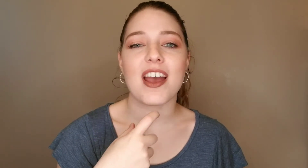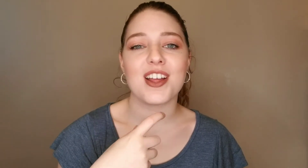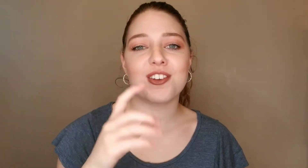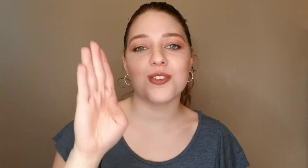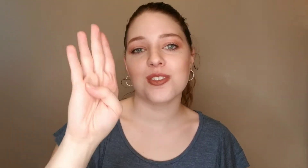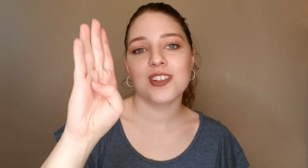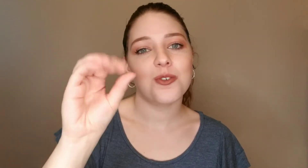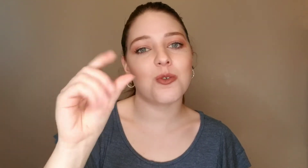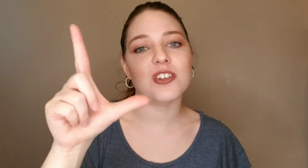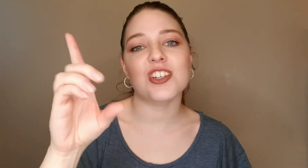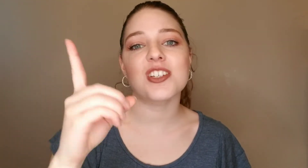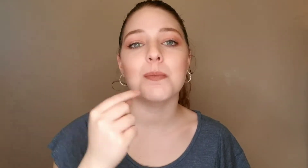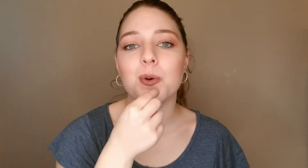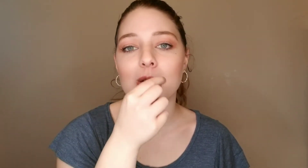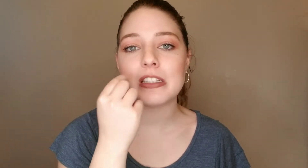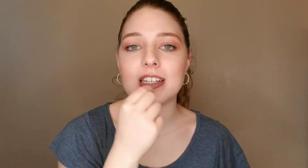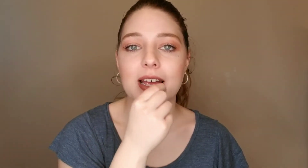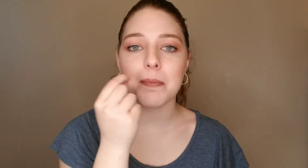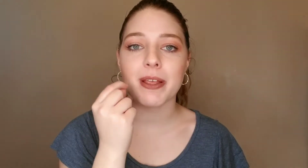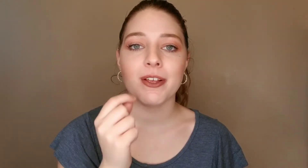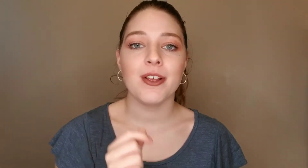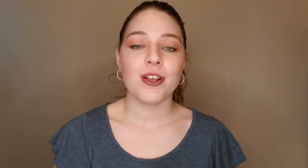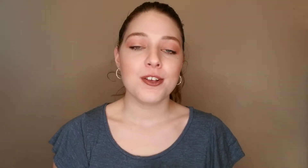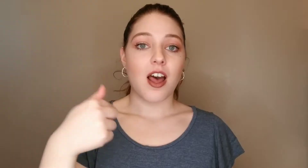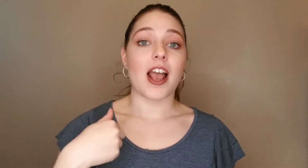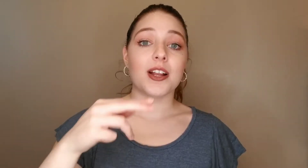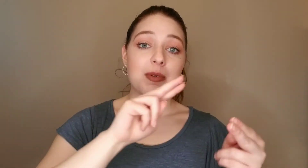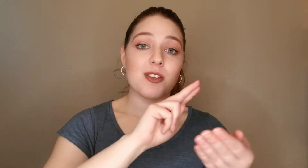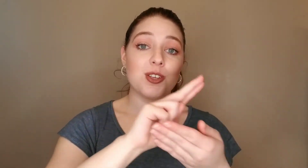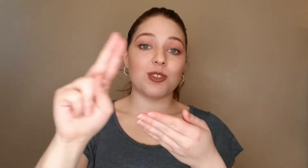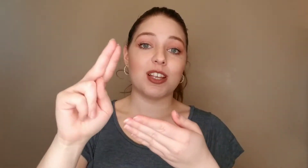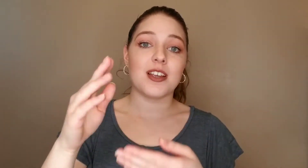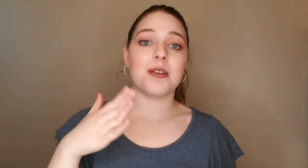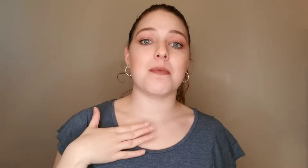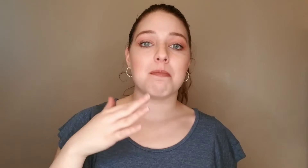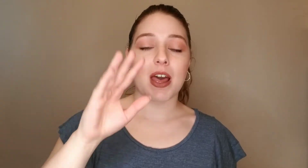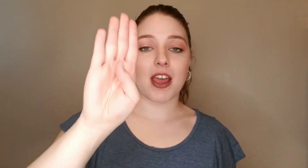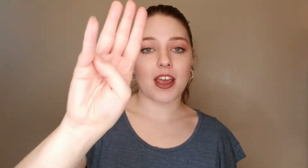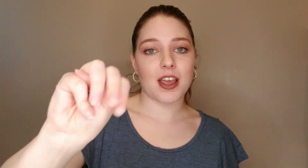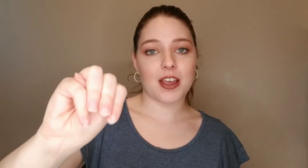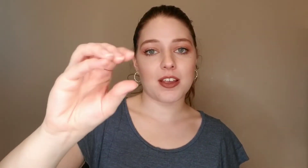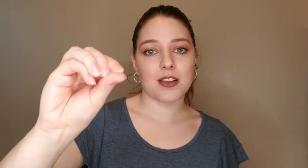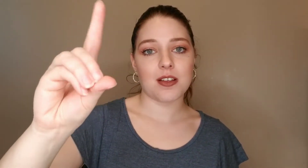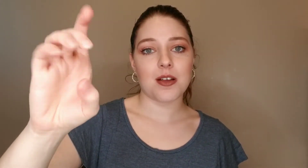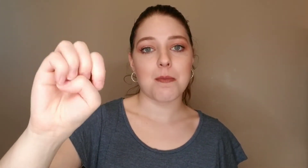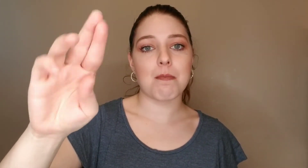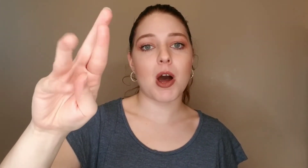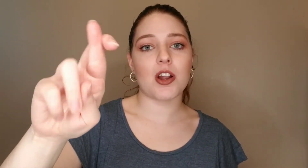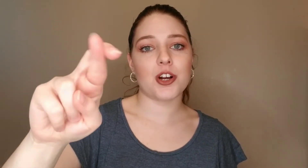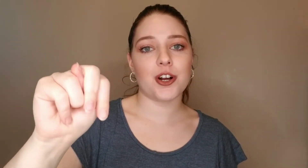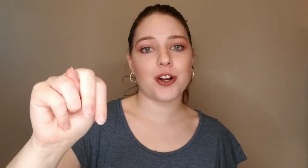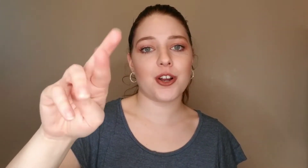red or just a bold lip. I'm going to be using my modern